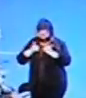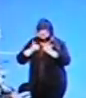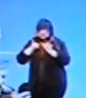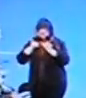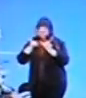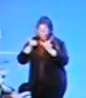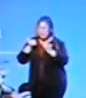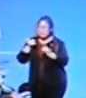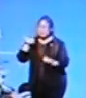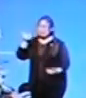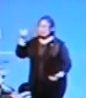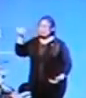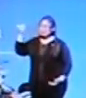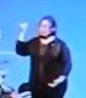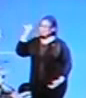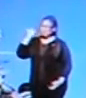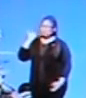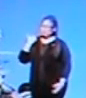I